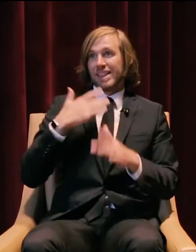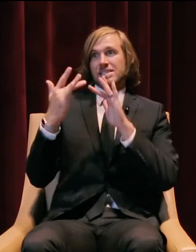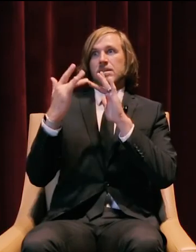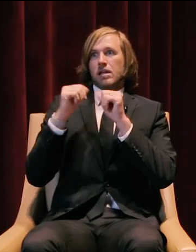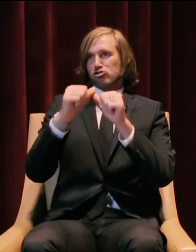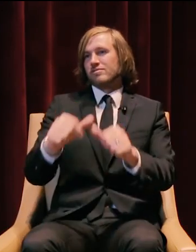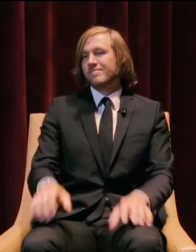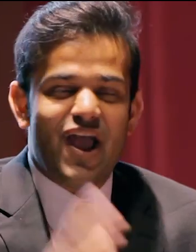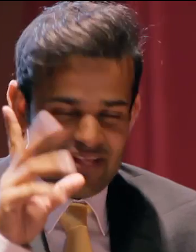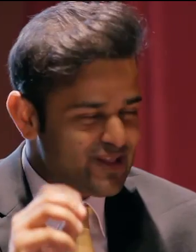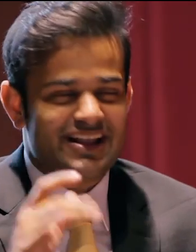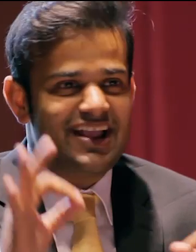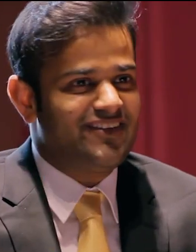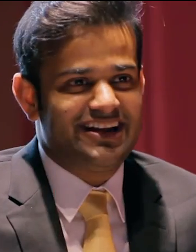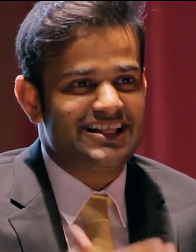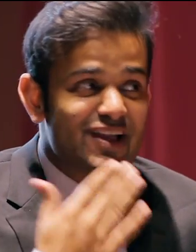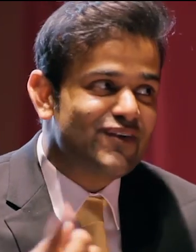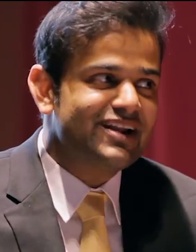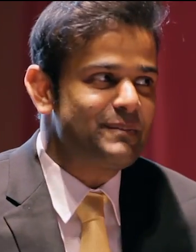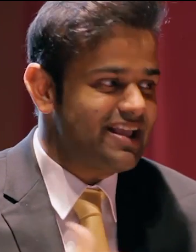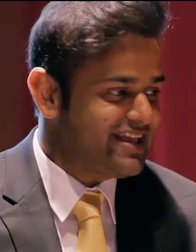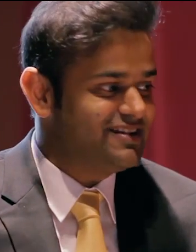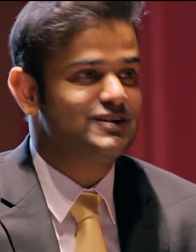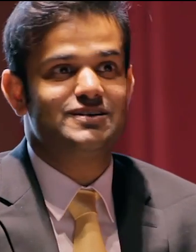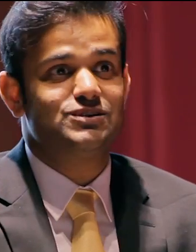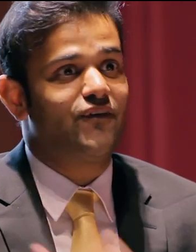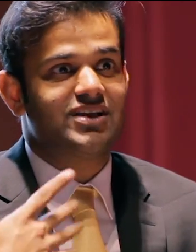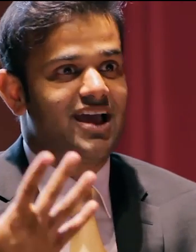touch. Will do, definitely. Thank you for